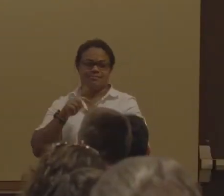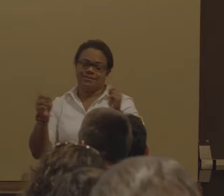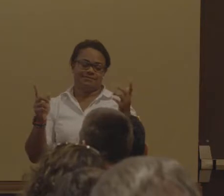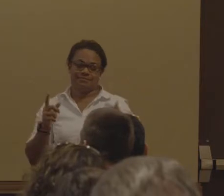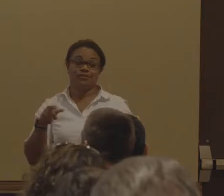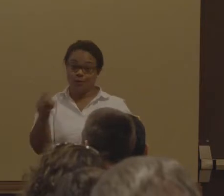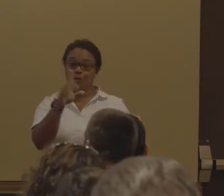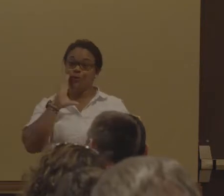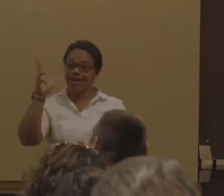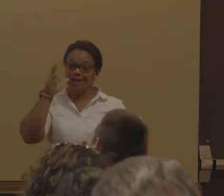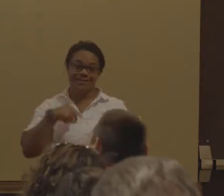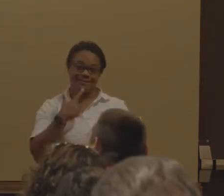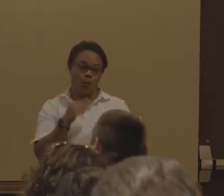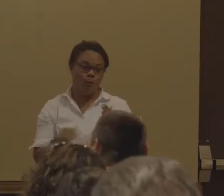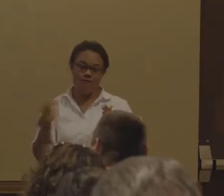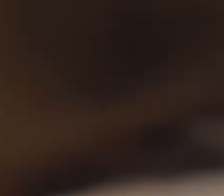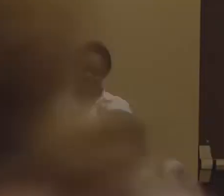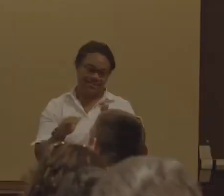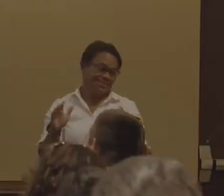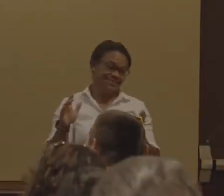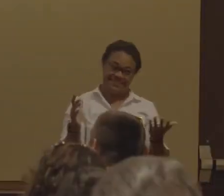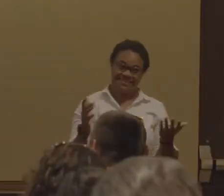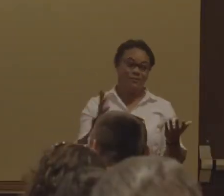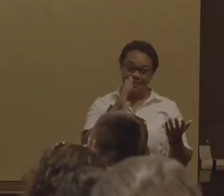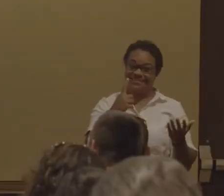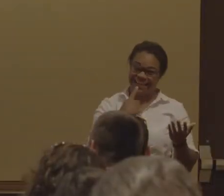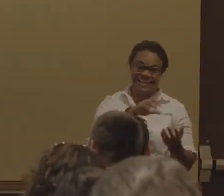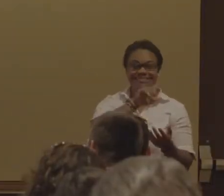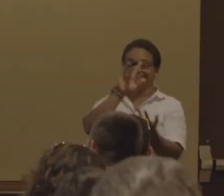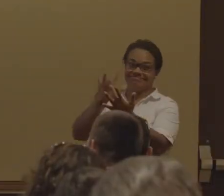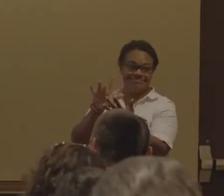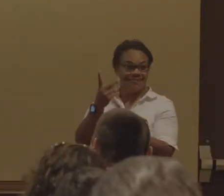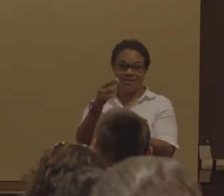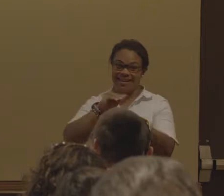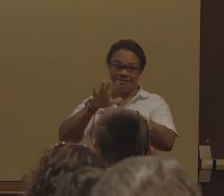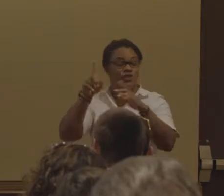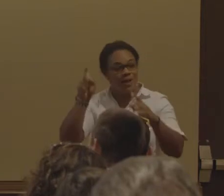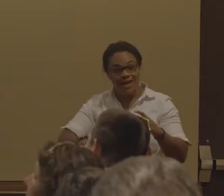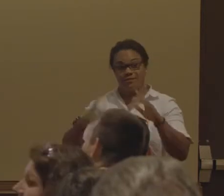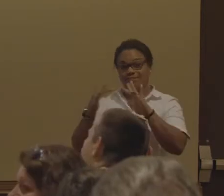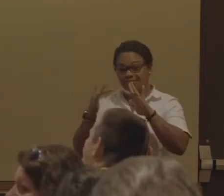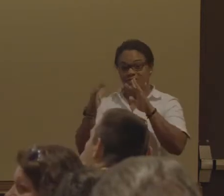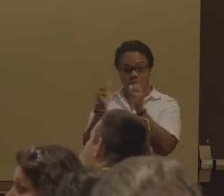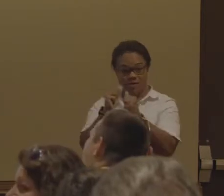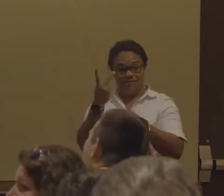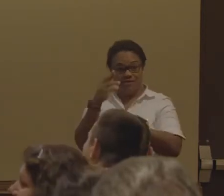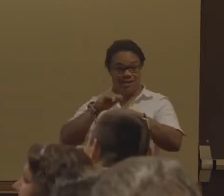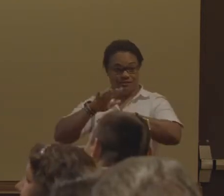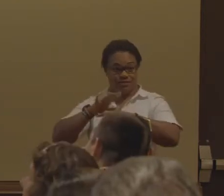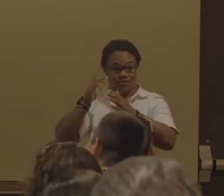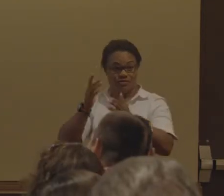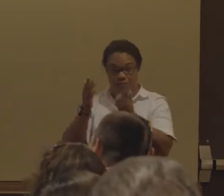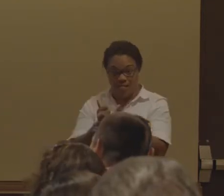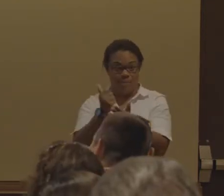Y'all gonna hear me keep saying this, but I'm gonna keep pulling it back on our counselors. That's who you gotta communicate with, are those counselors, so they can stay on top of what's